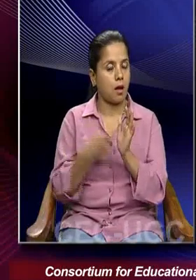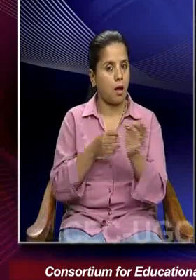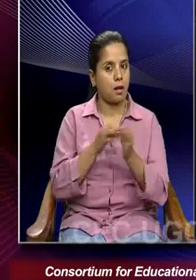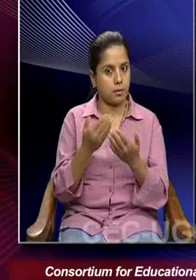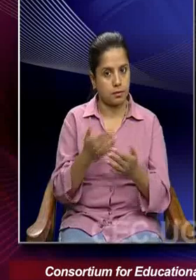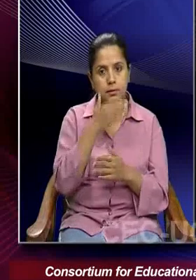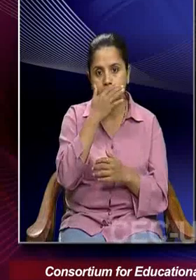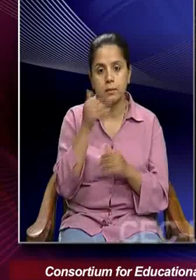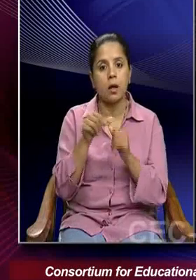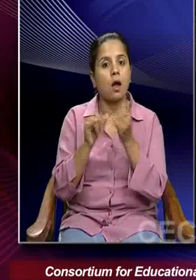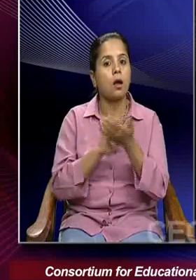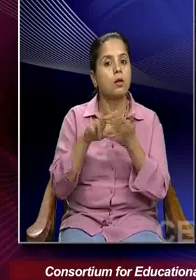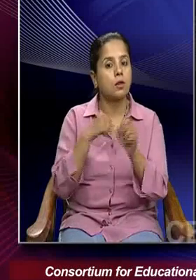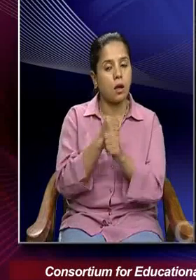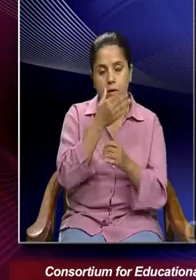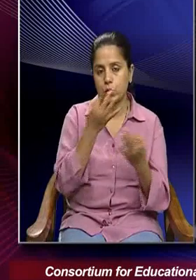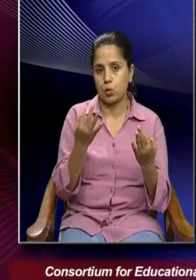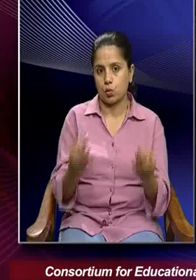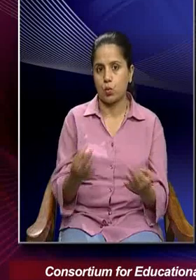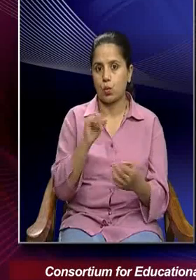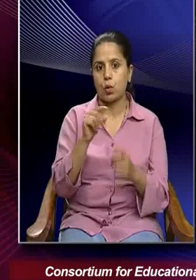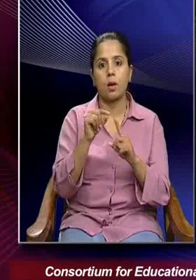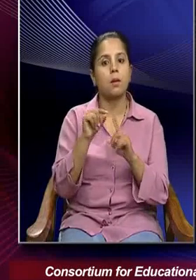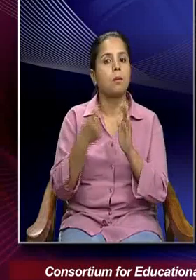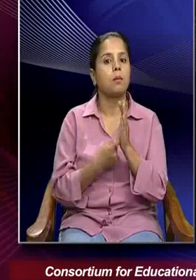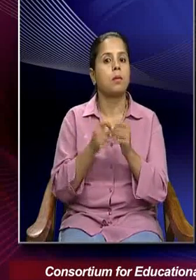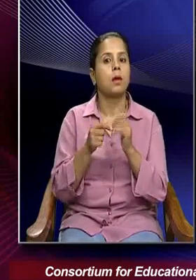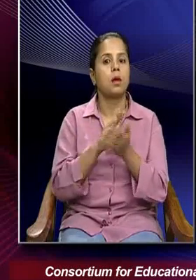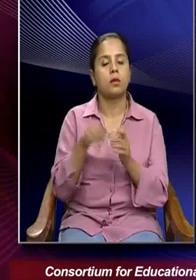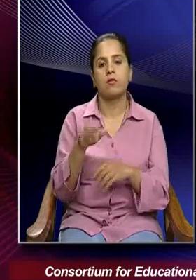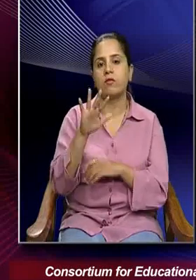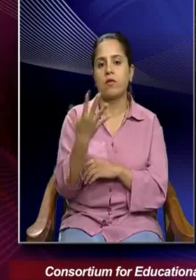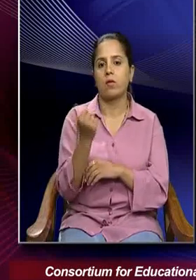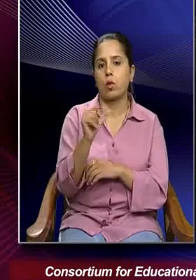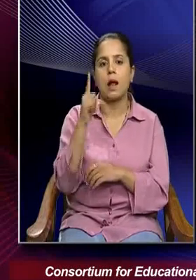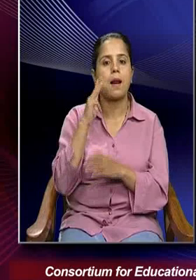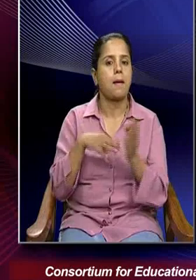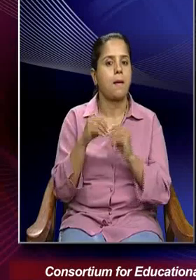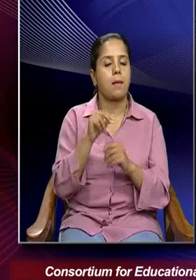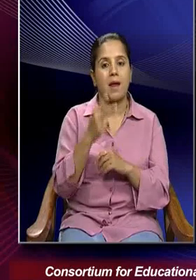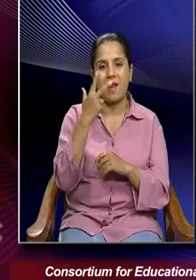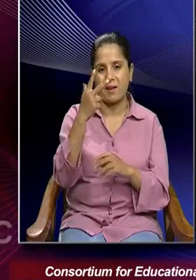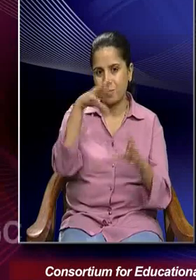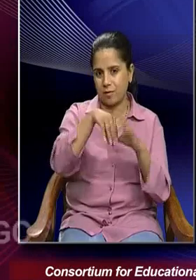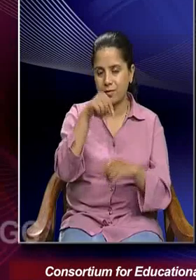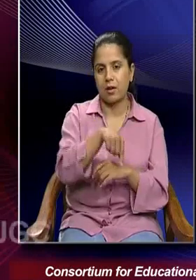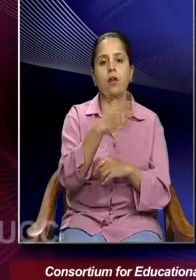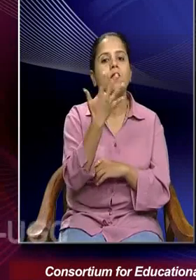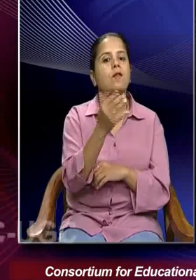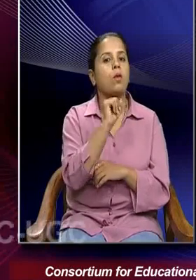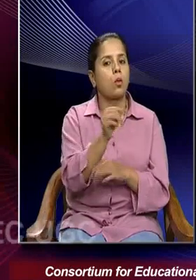So in Ashtanga Yoga, pratyahar is the fifth limb of the eightfold path.